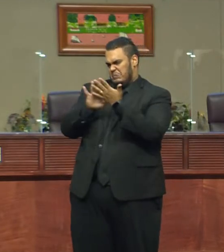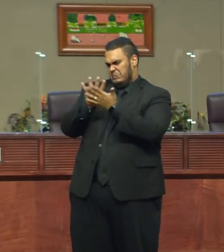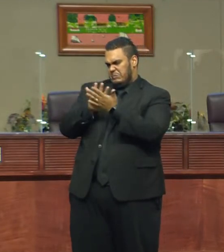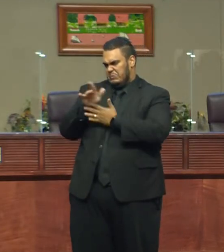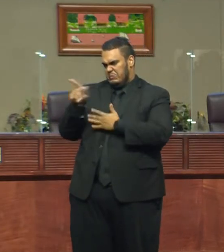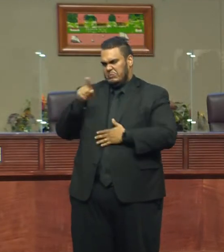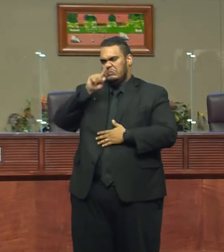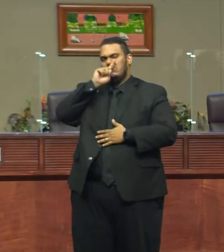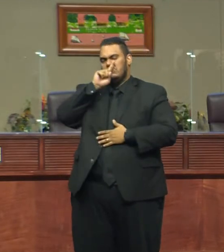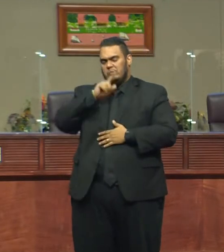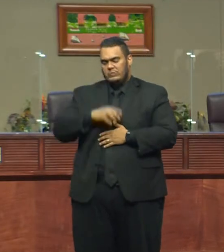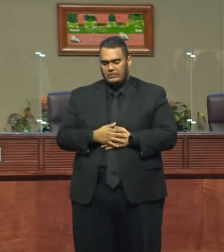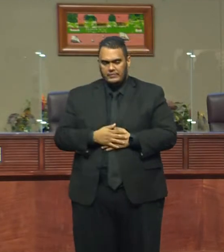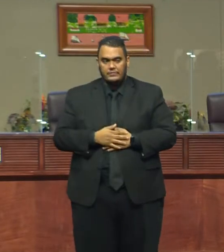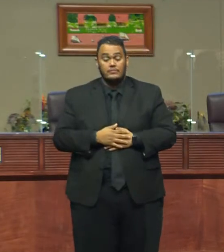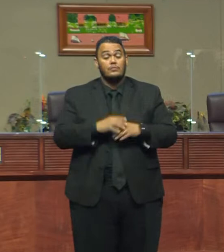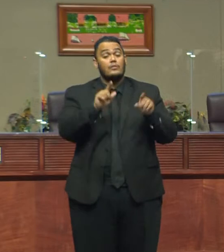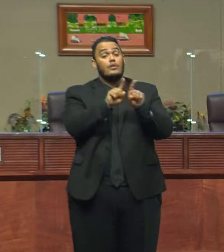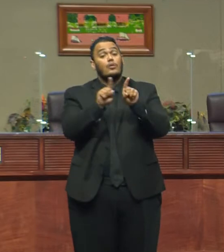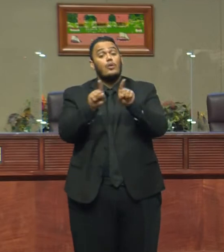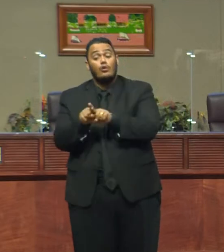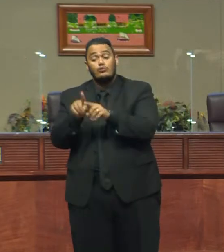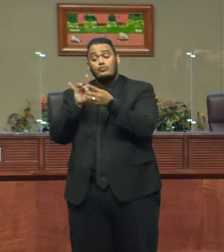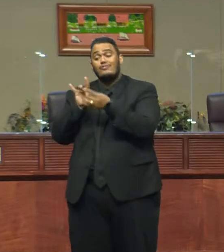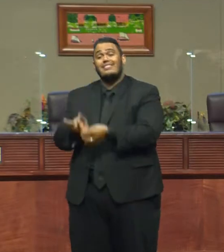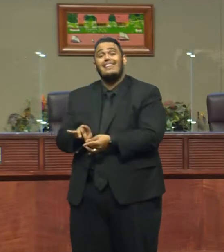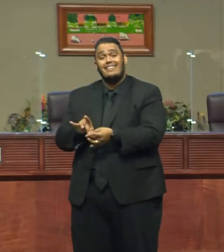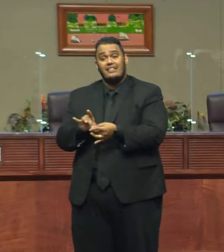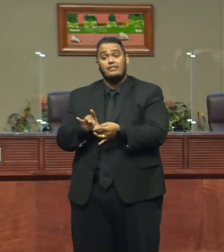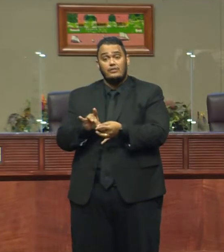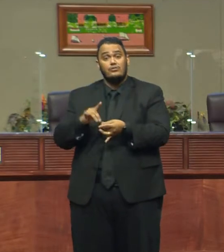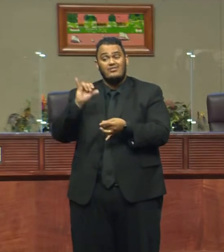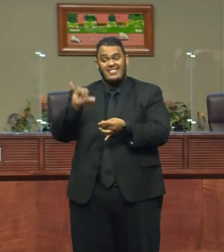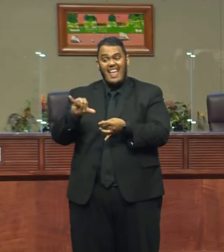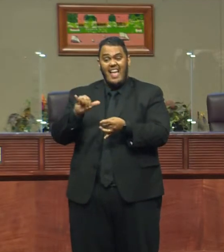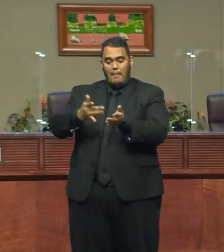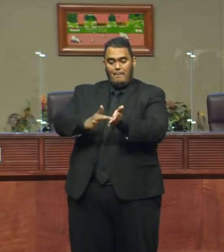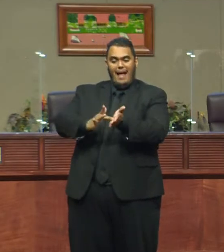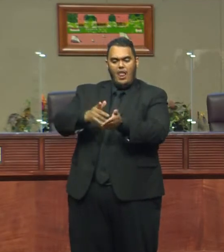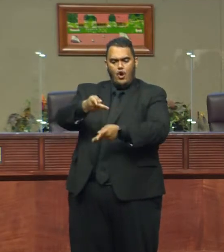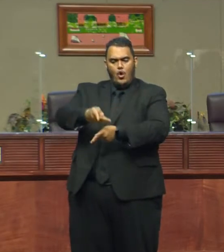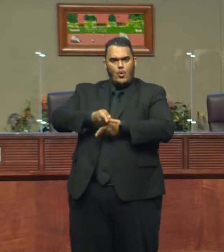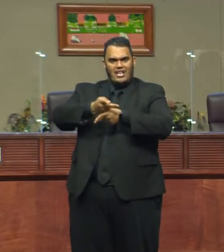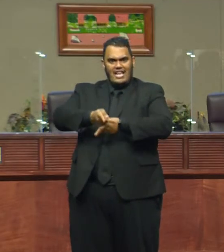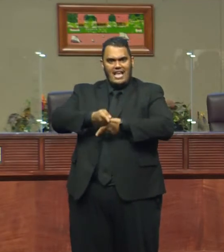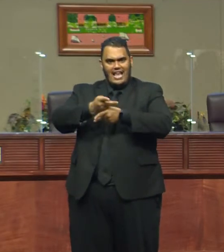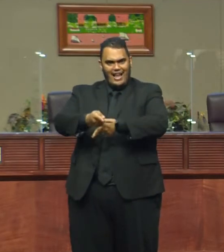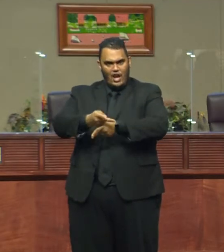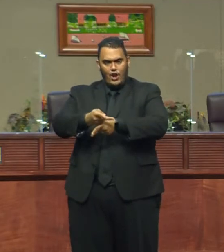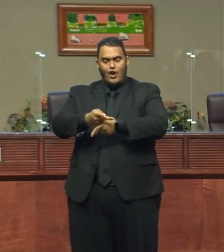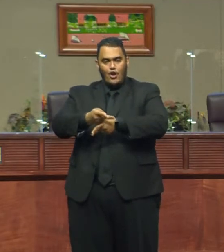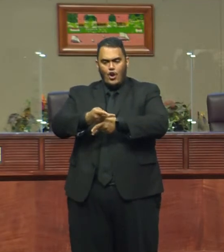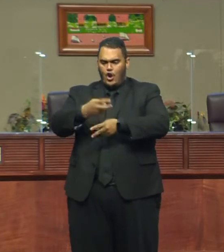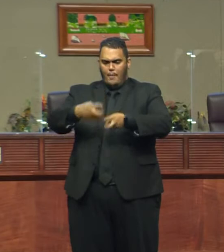dealing with the health equity issues, they would be providing